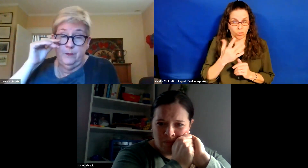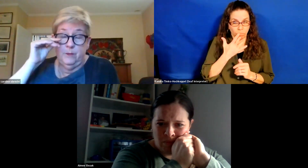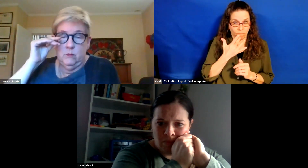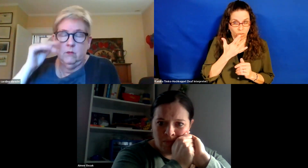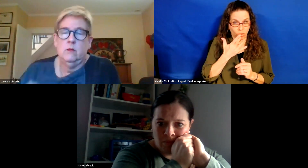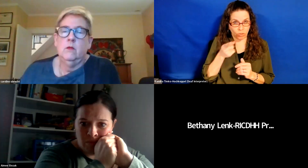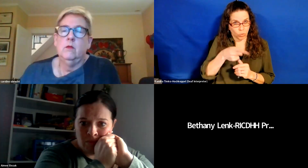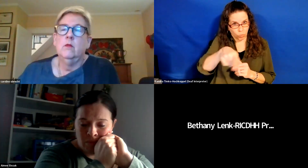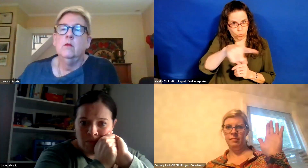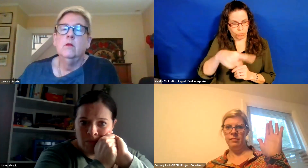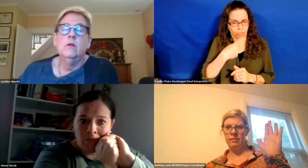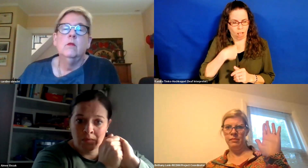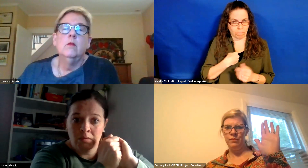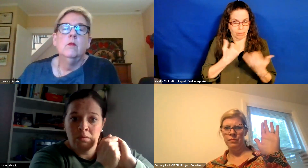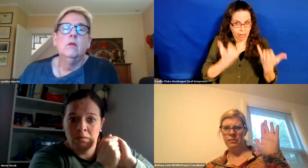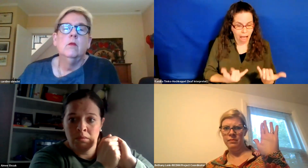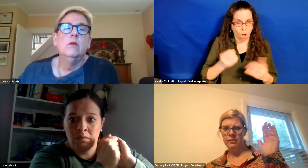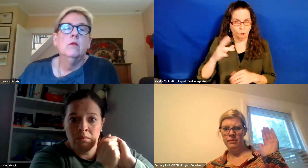report?